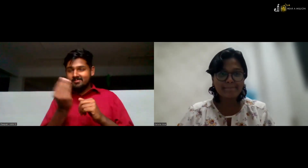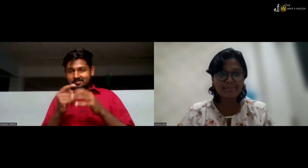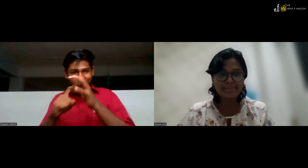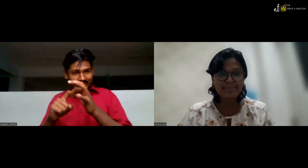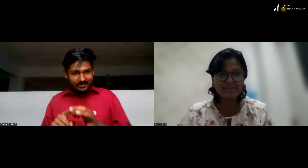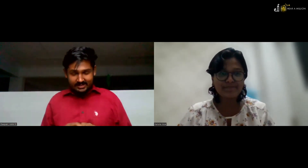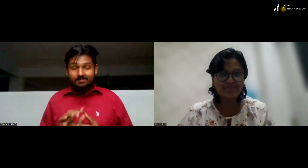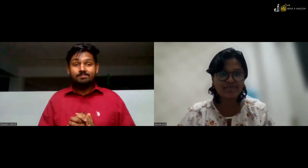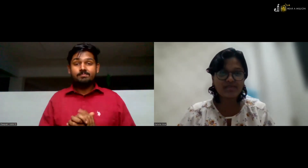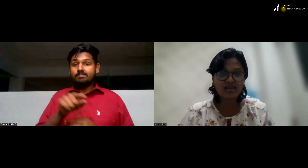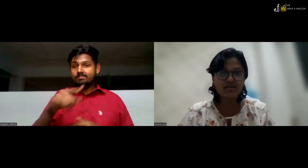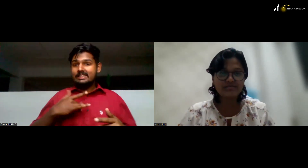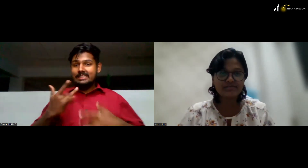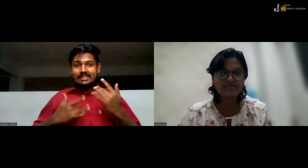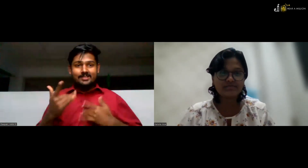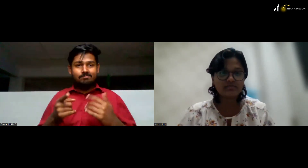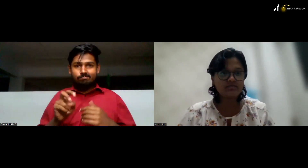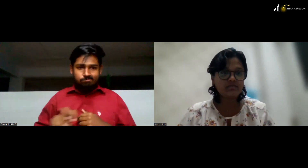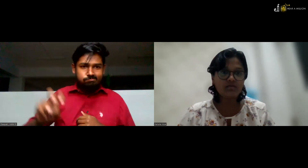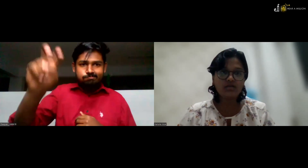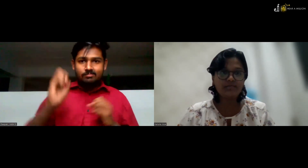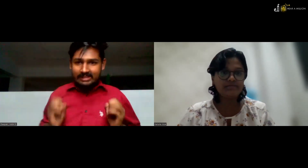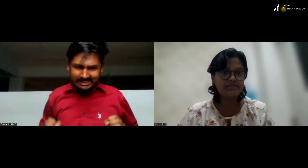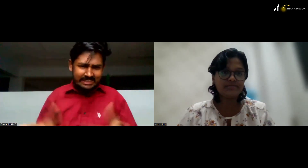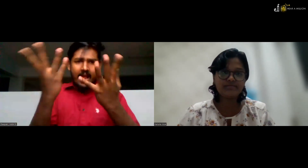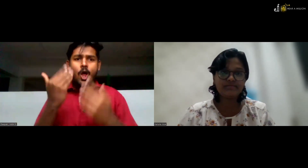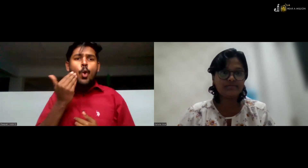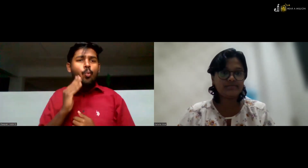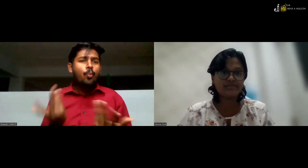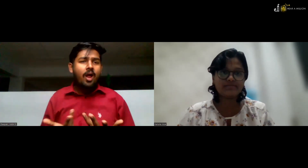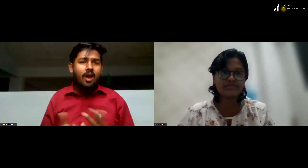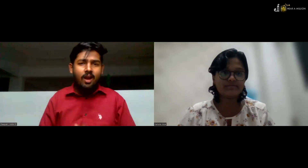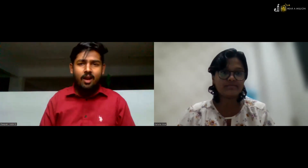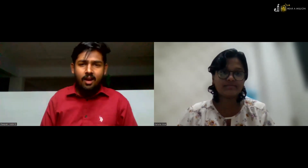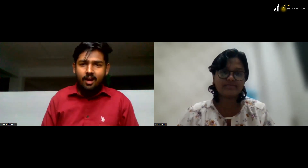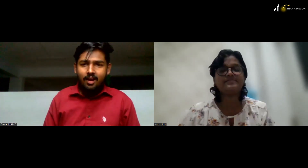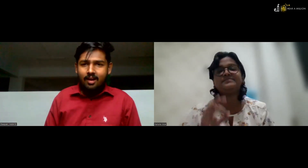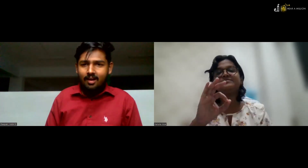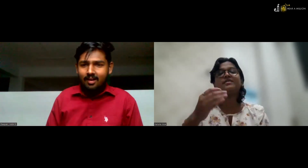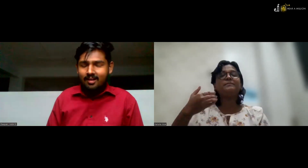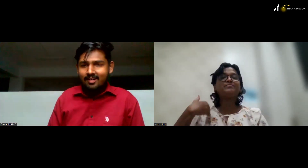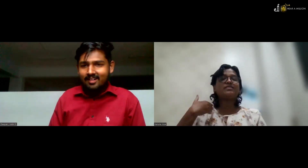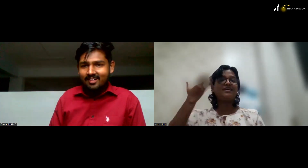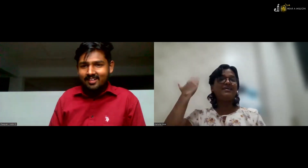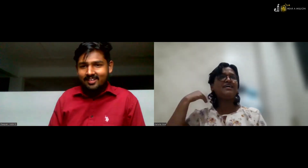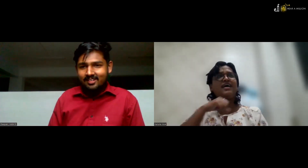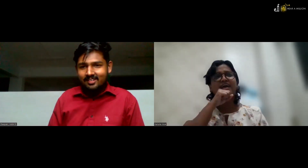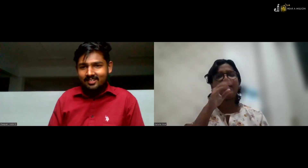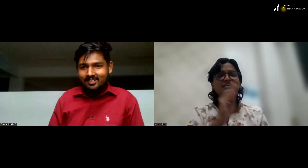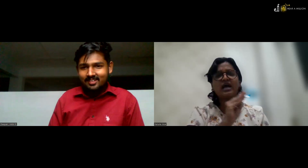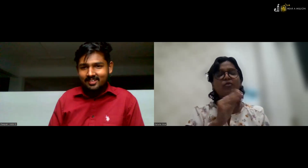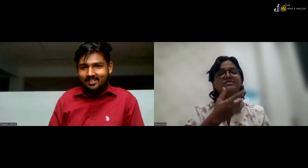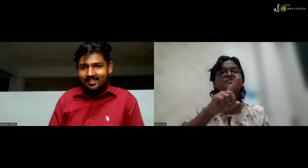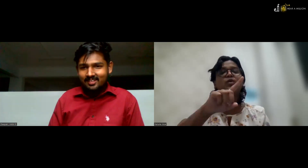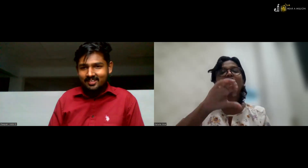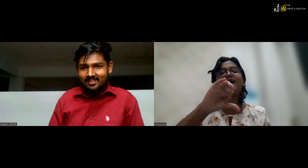have traveled solo trip, right? So I would like to ask you, what makes you interested for